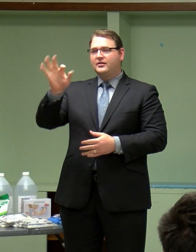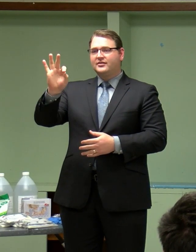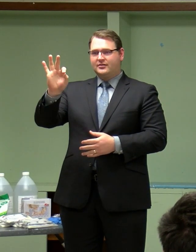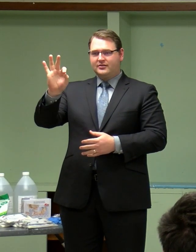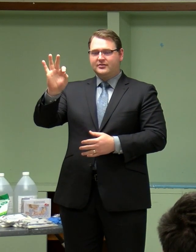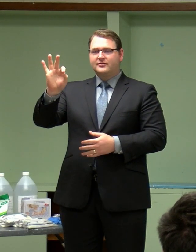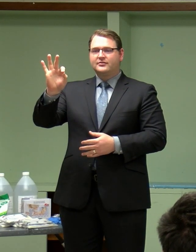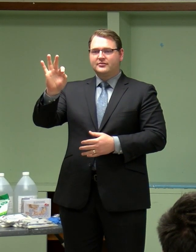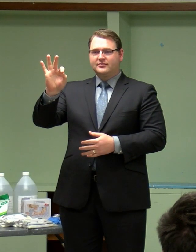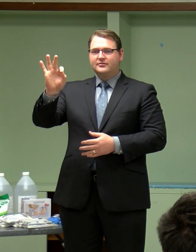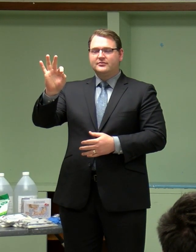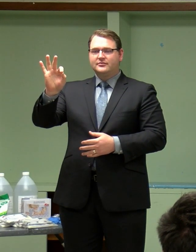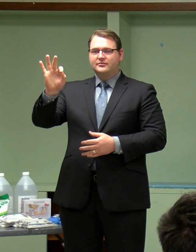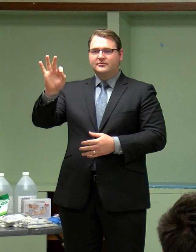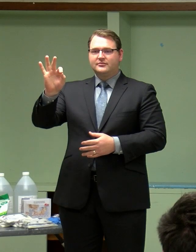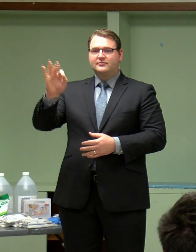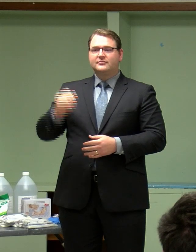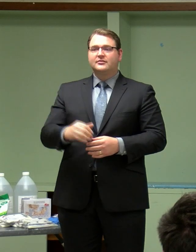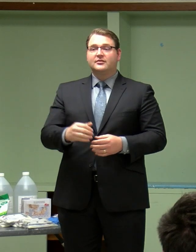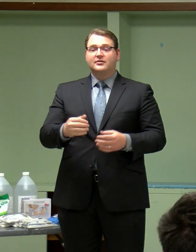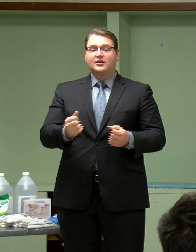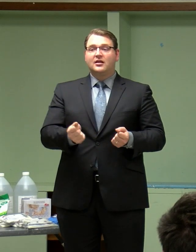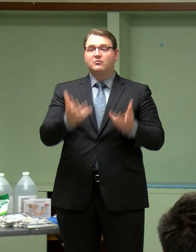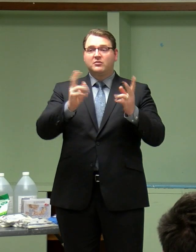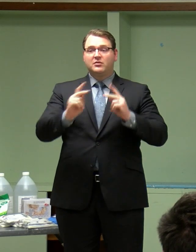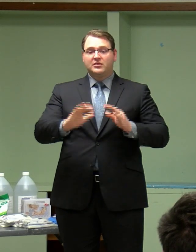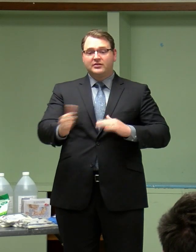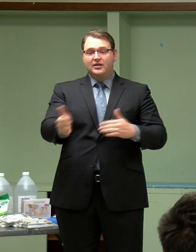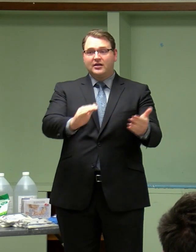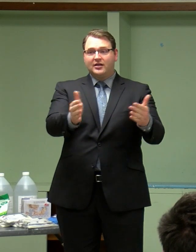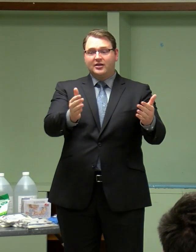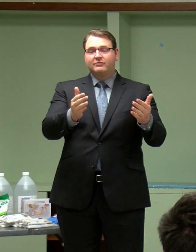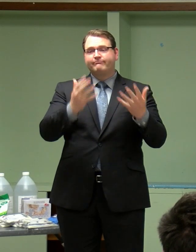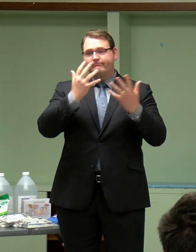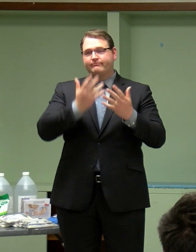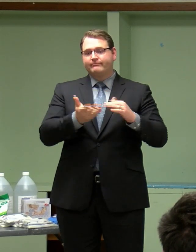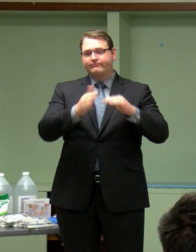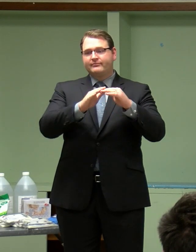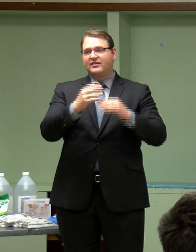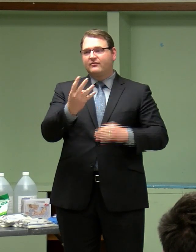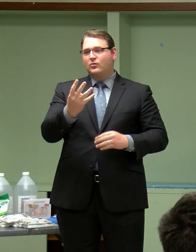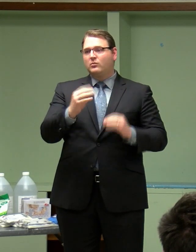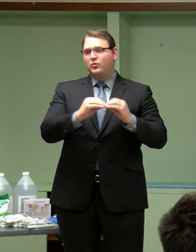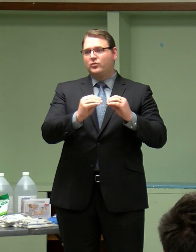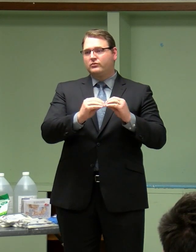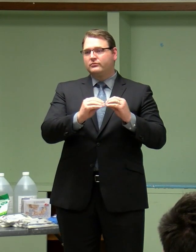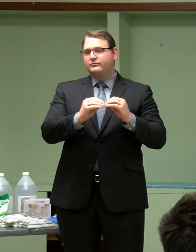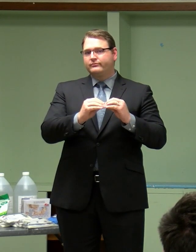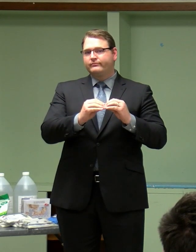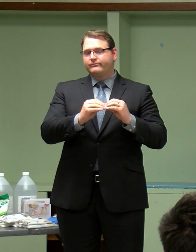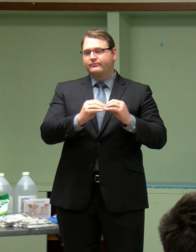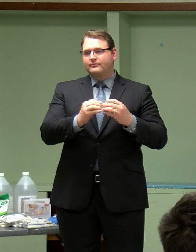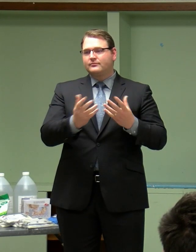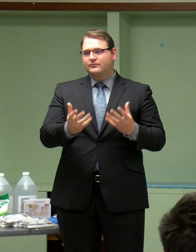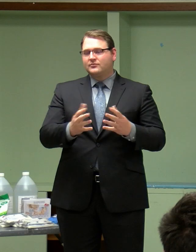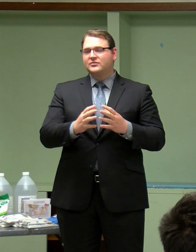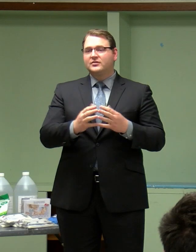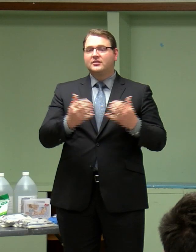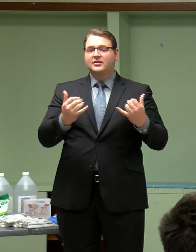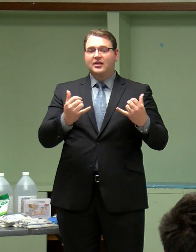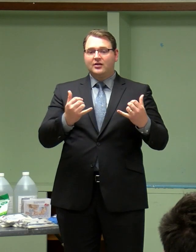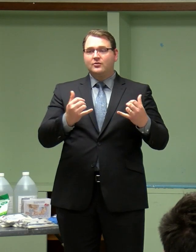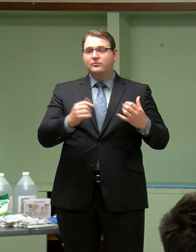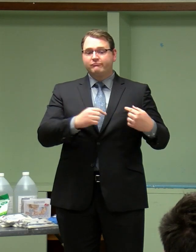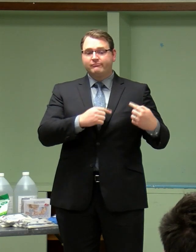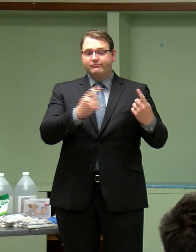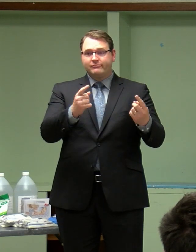3,419. And the total numbers of deaths, unfortunately, is increasing by 4. So that will bring our death